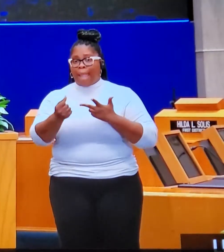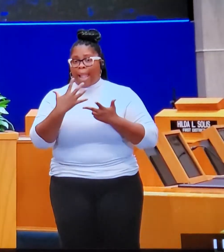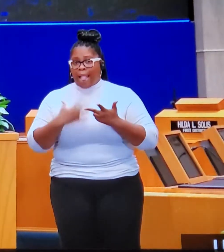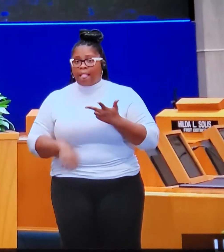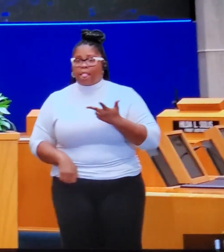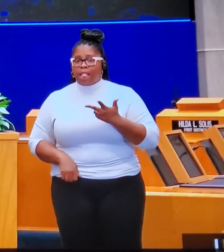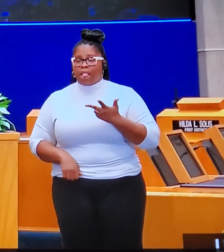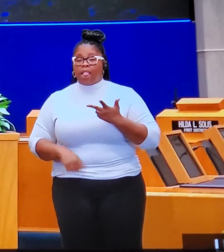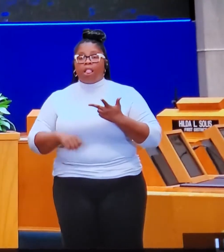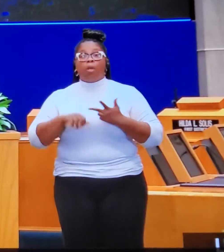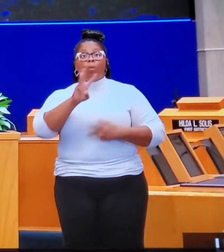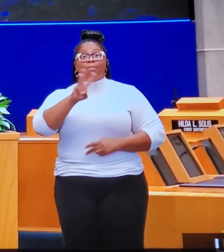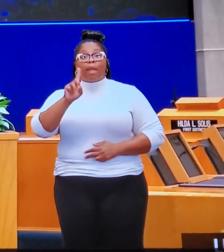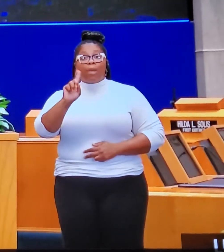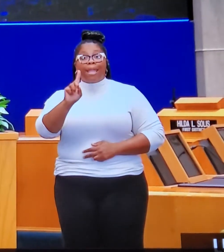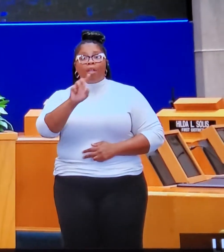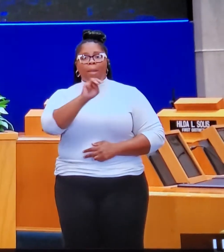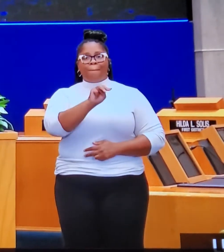Visit